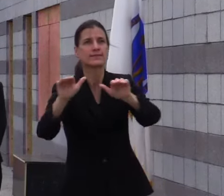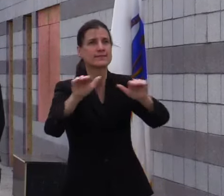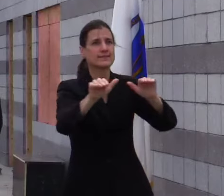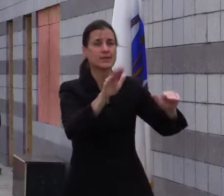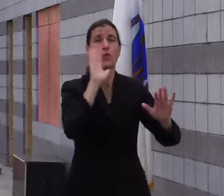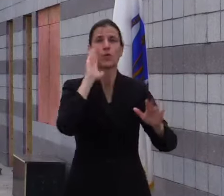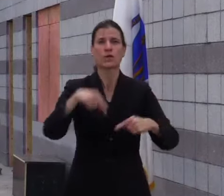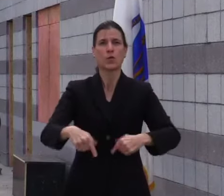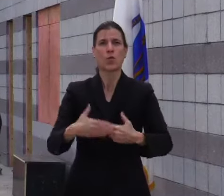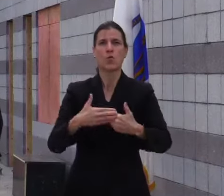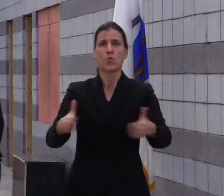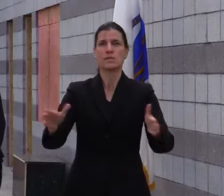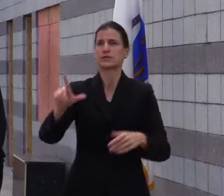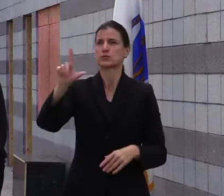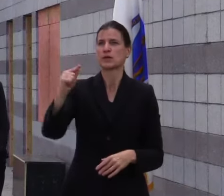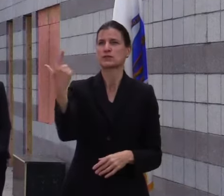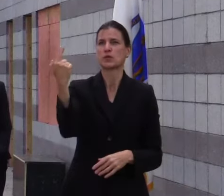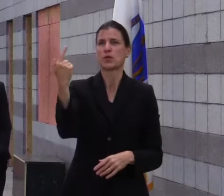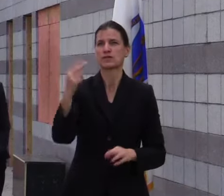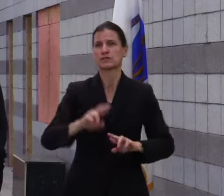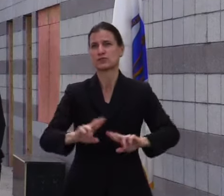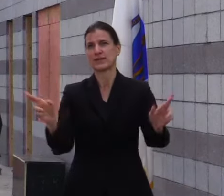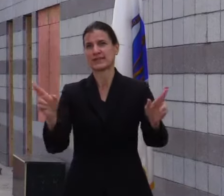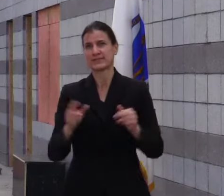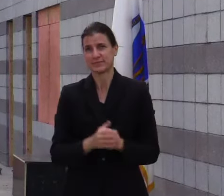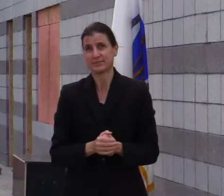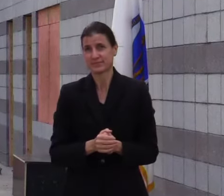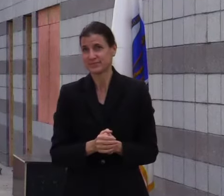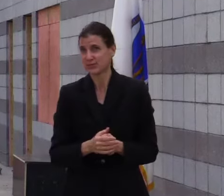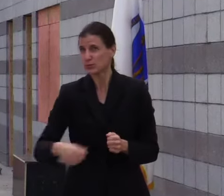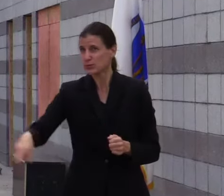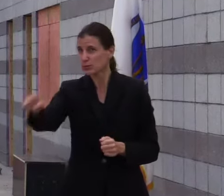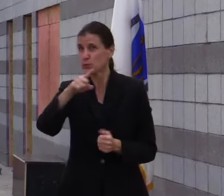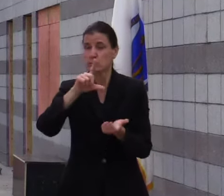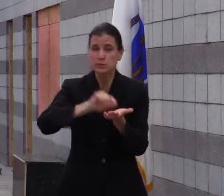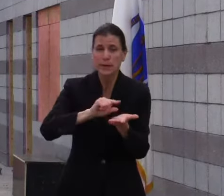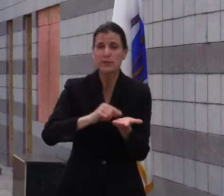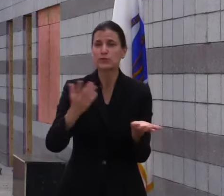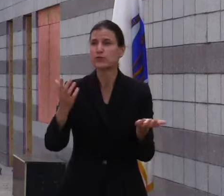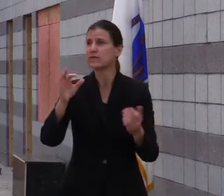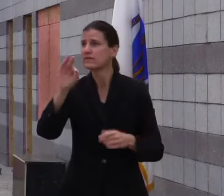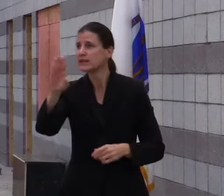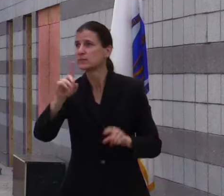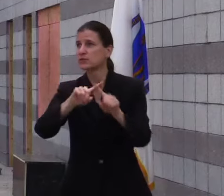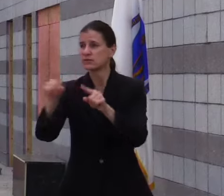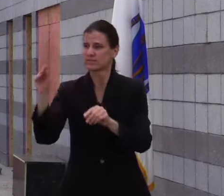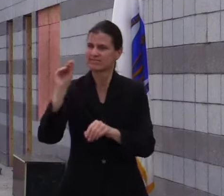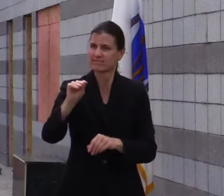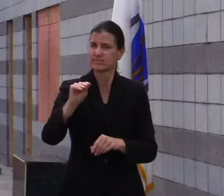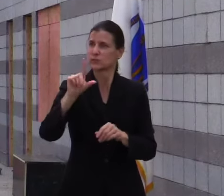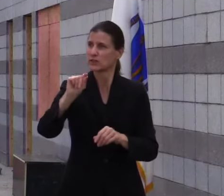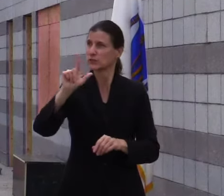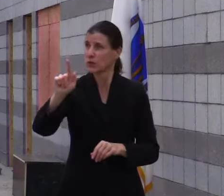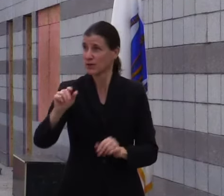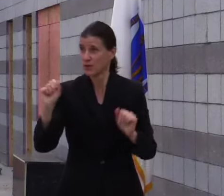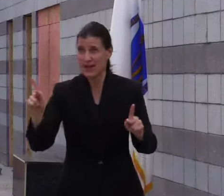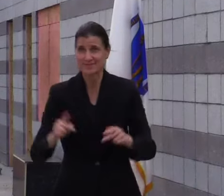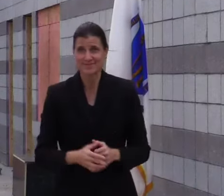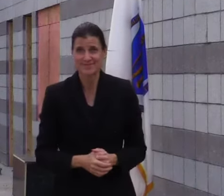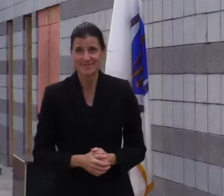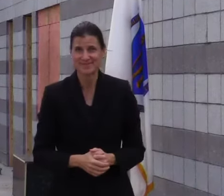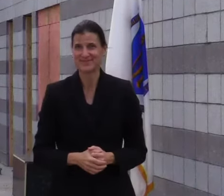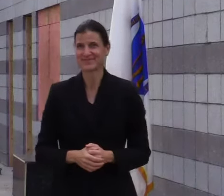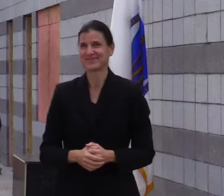me that this project is due to be done at the end of next year. Really appreciate that. And finally, I'll just say,